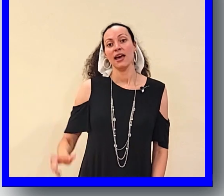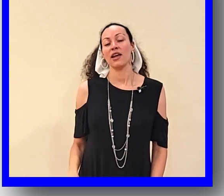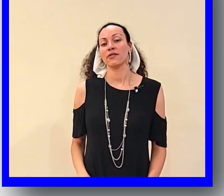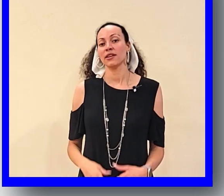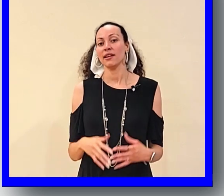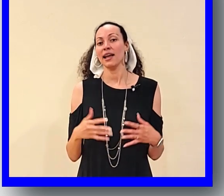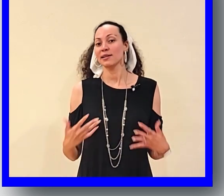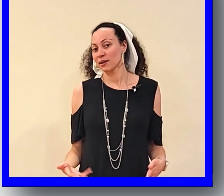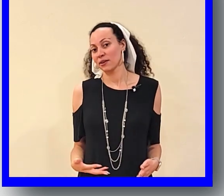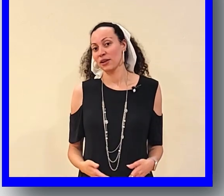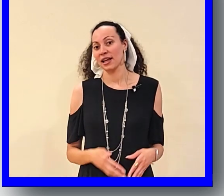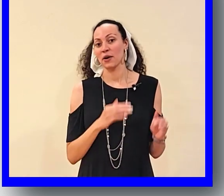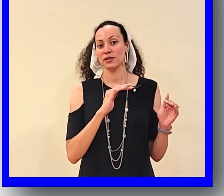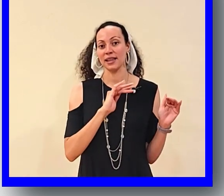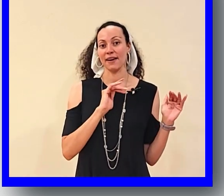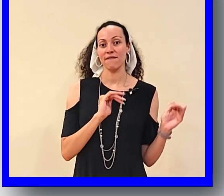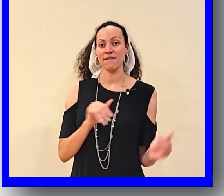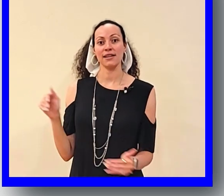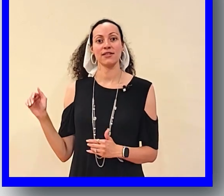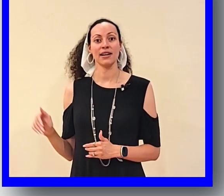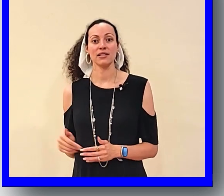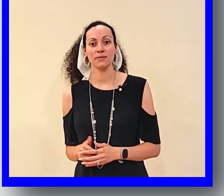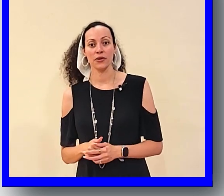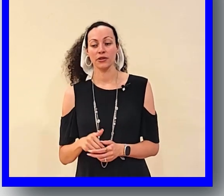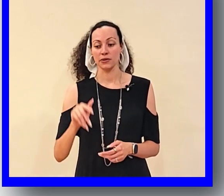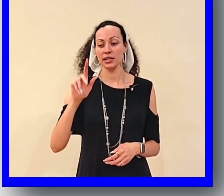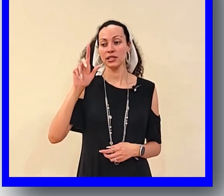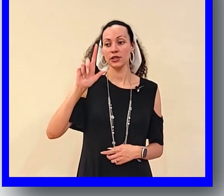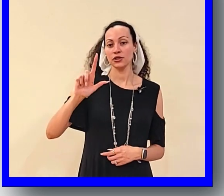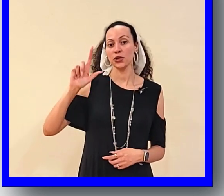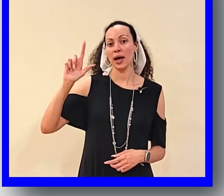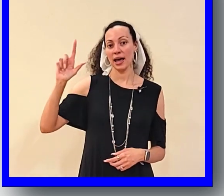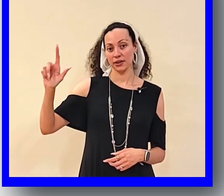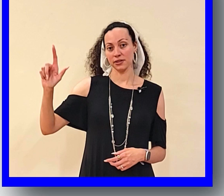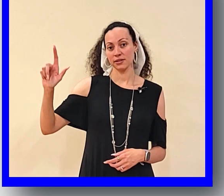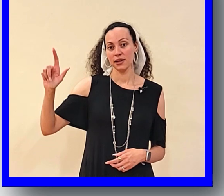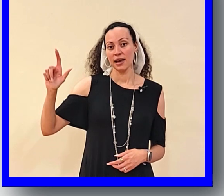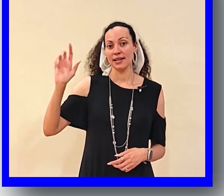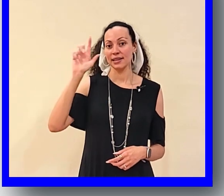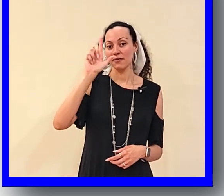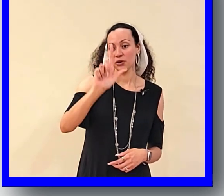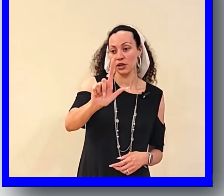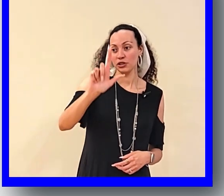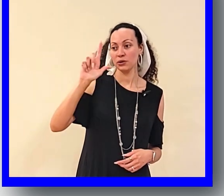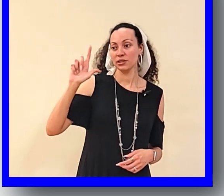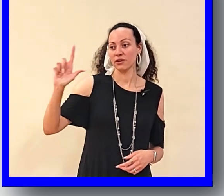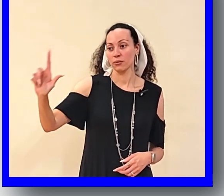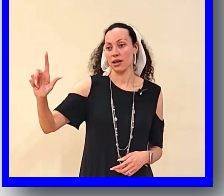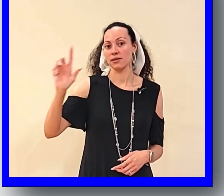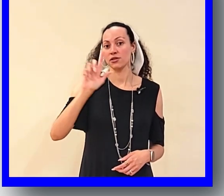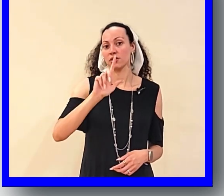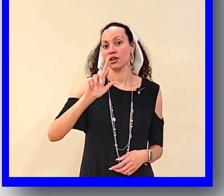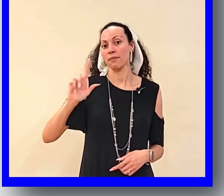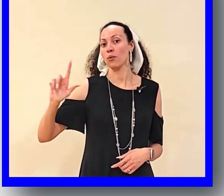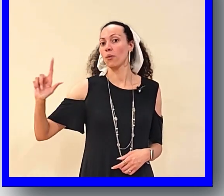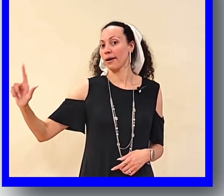M-A-L-L. And for lexical, it goes like faster and smoother. So since there's two L's, instead of doing two different